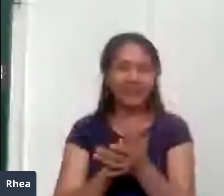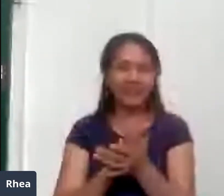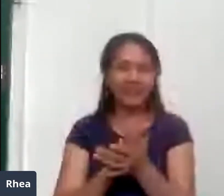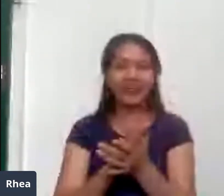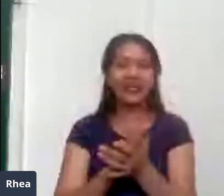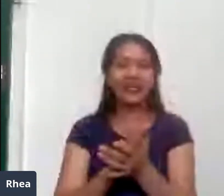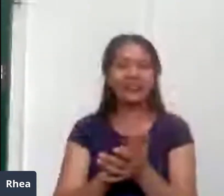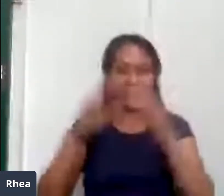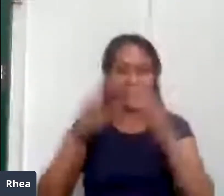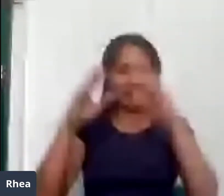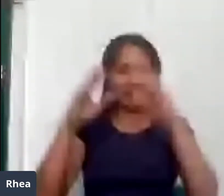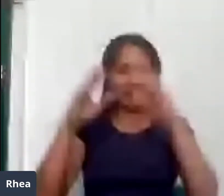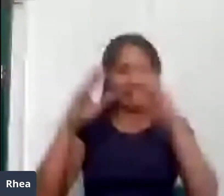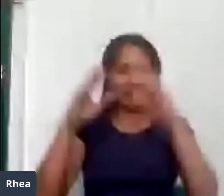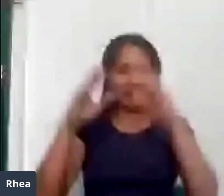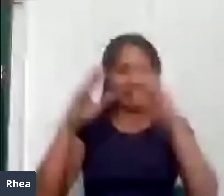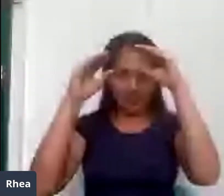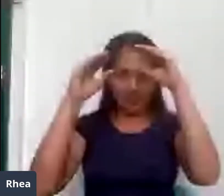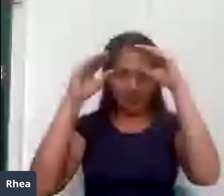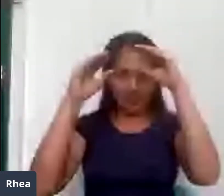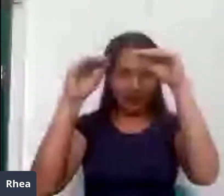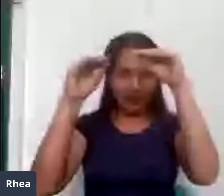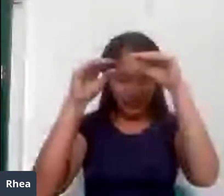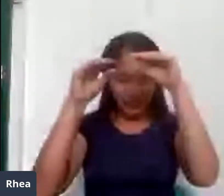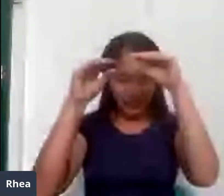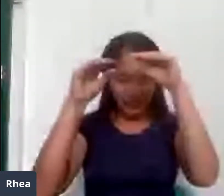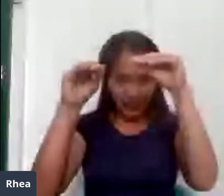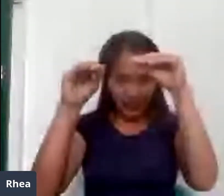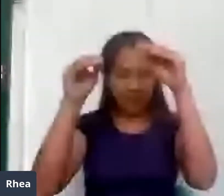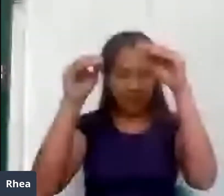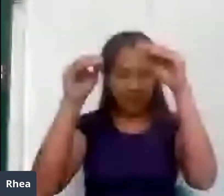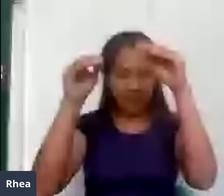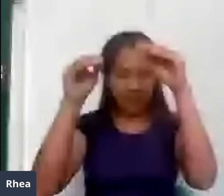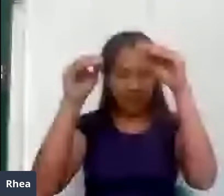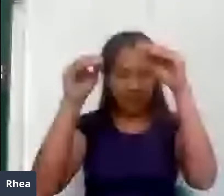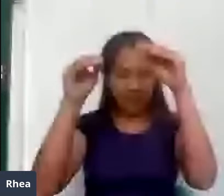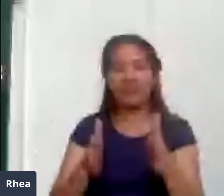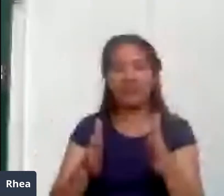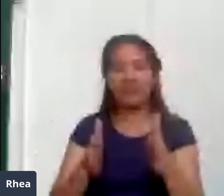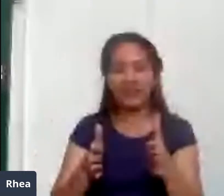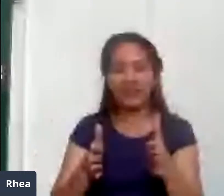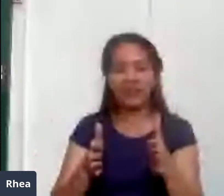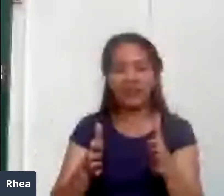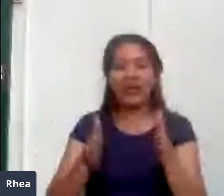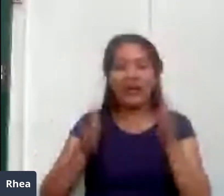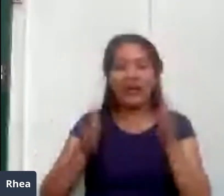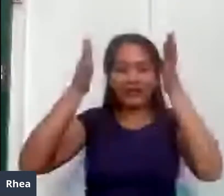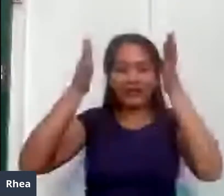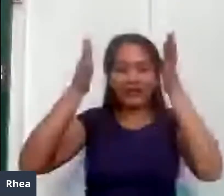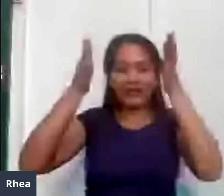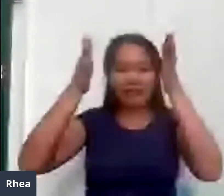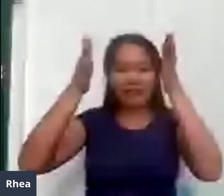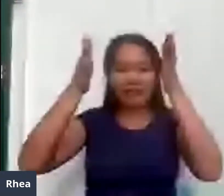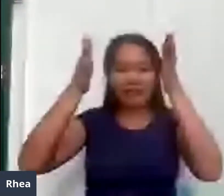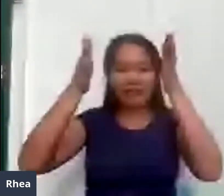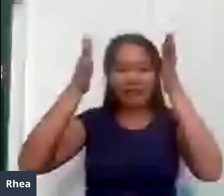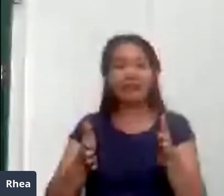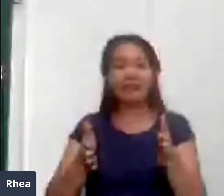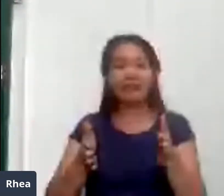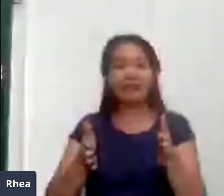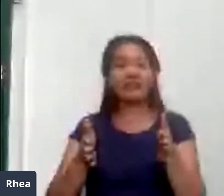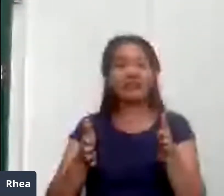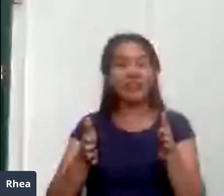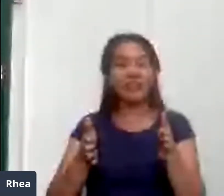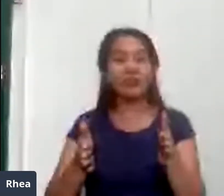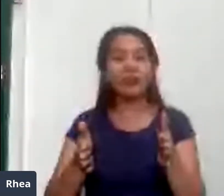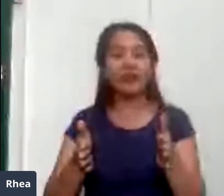the school are the teacher. Teacher. Pag ginanito natin,